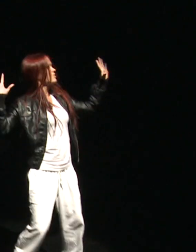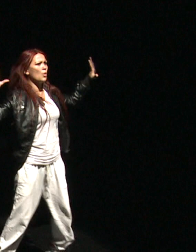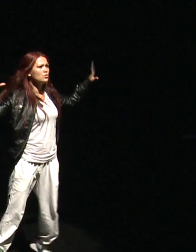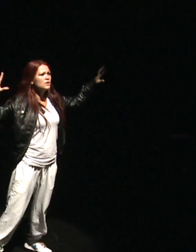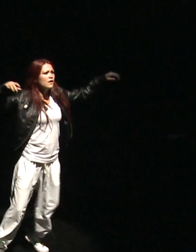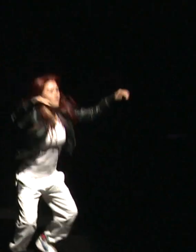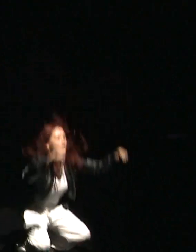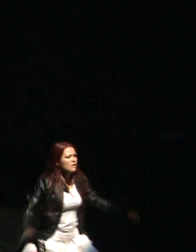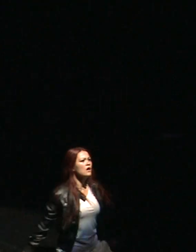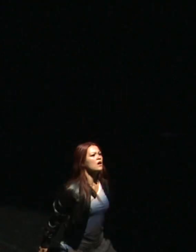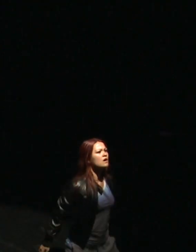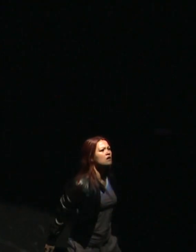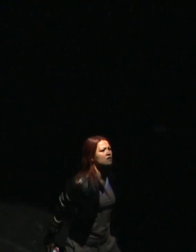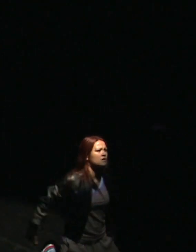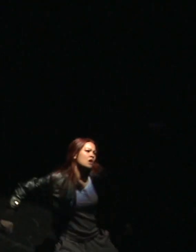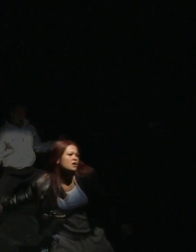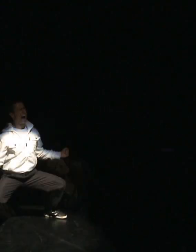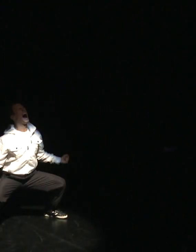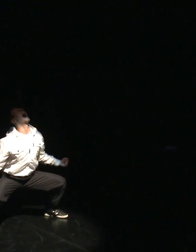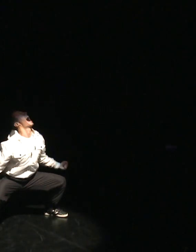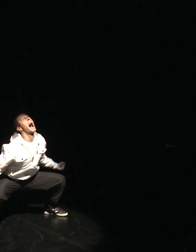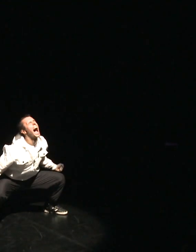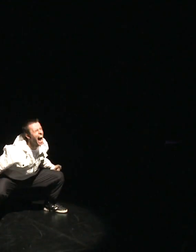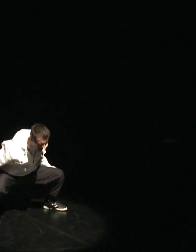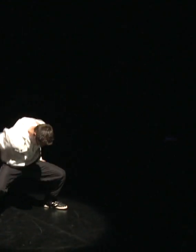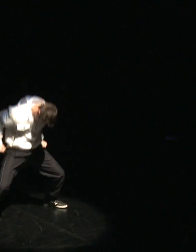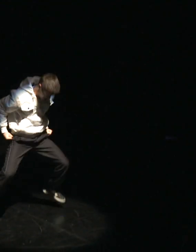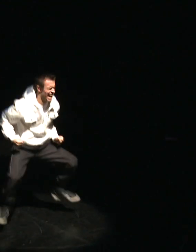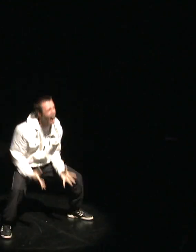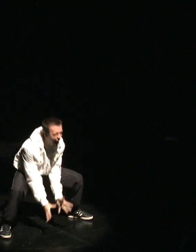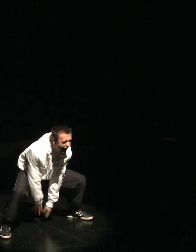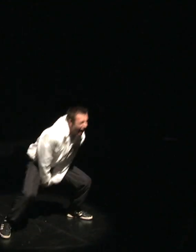I did it so the physical pain would come with the pain that was eating me inside.